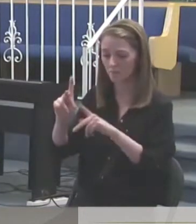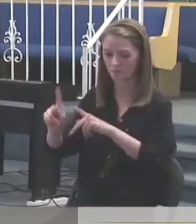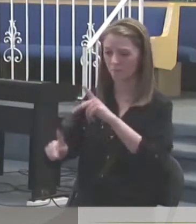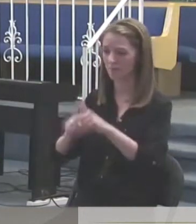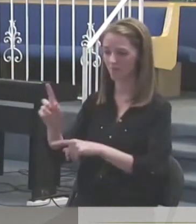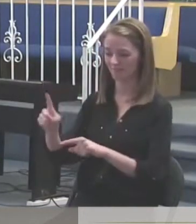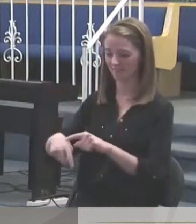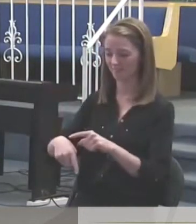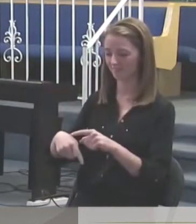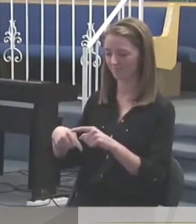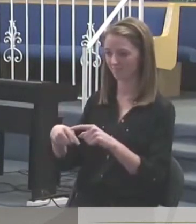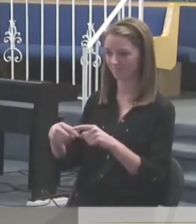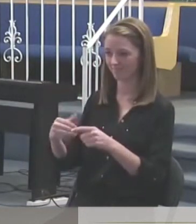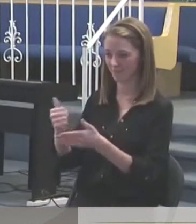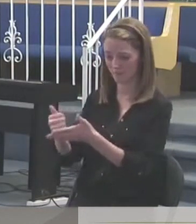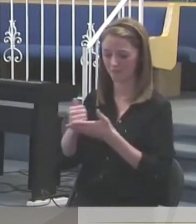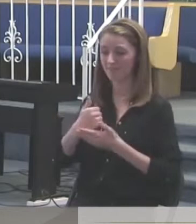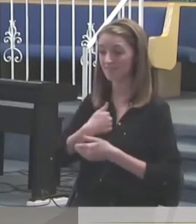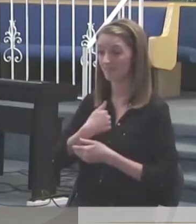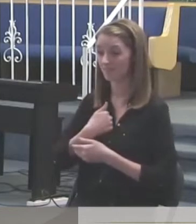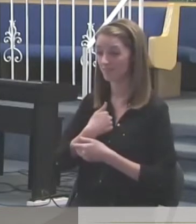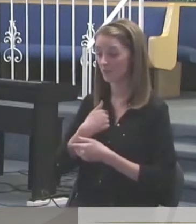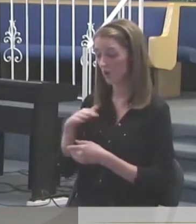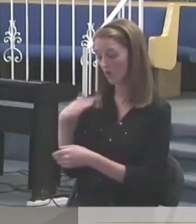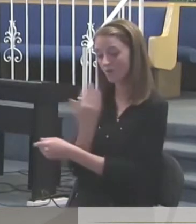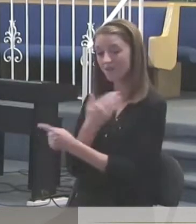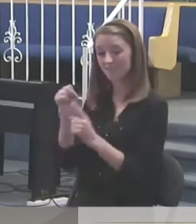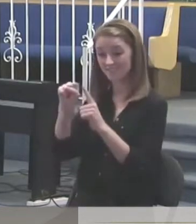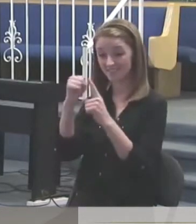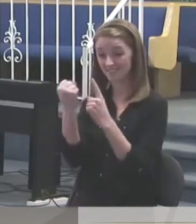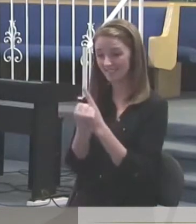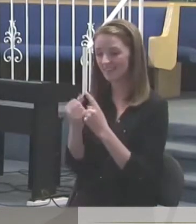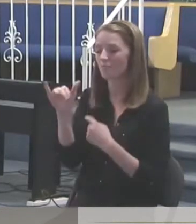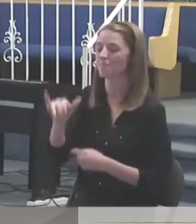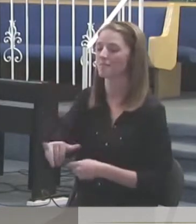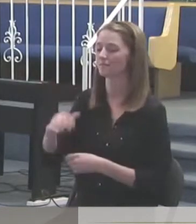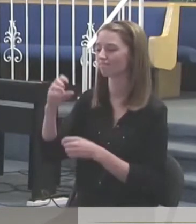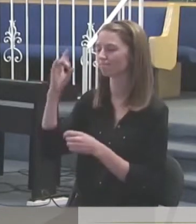In our society, I think that's one of the worst things that you can do.